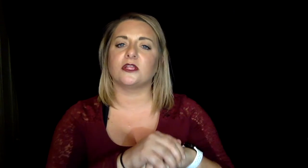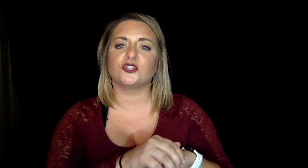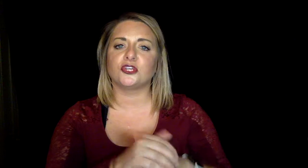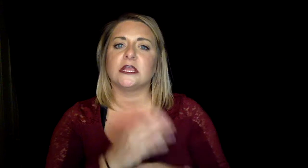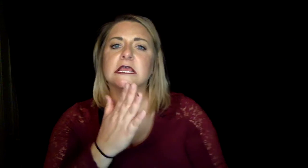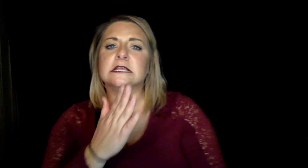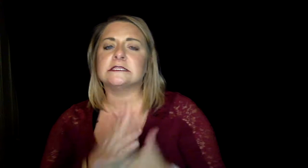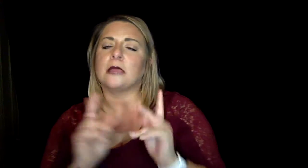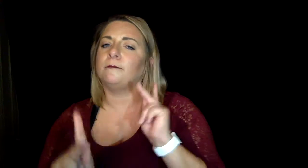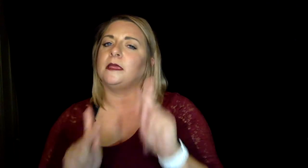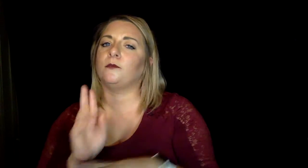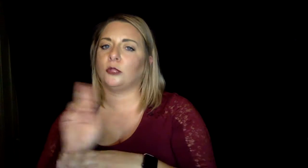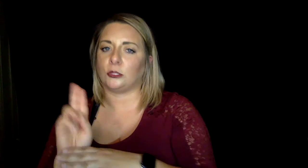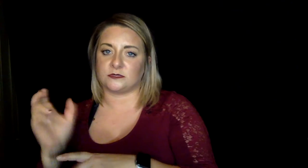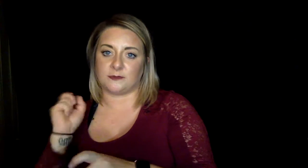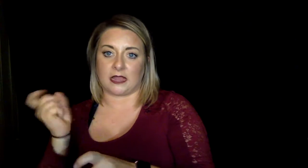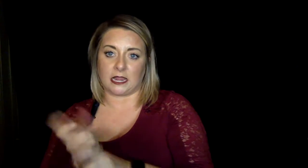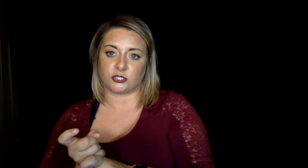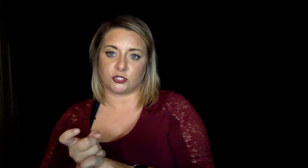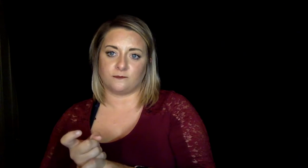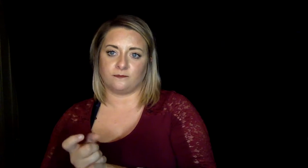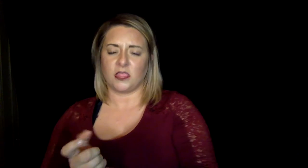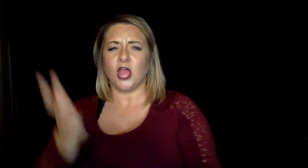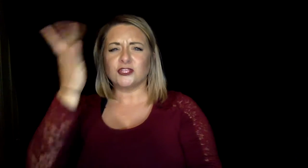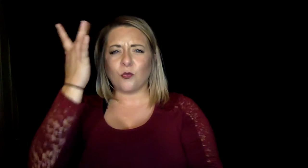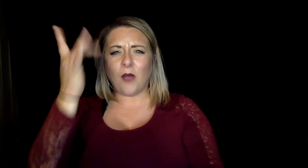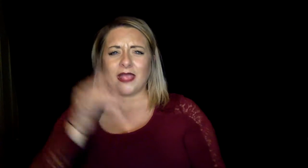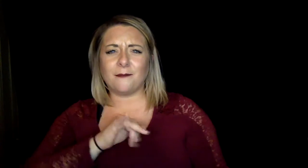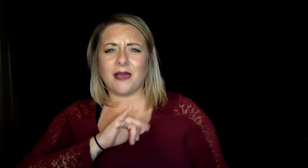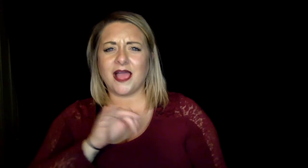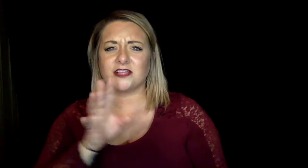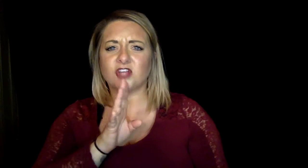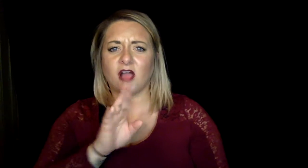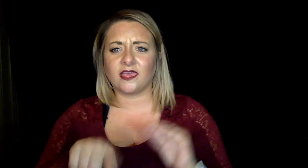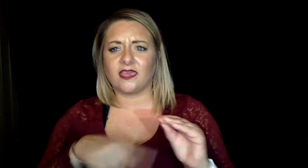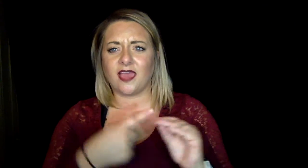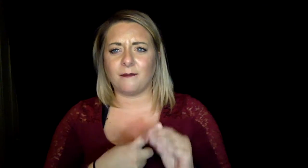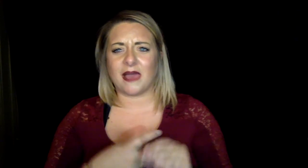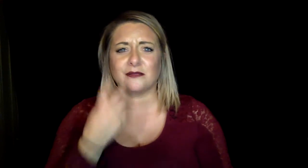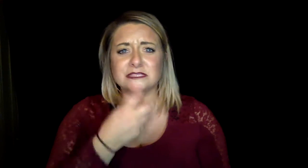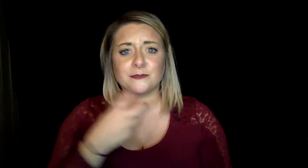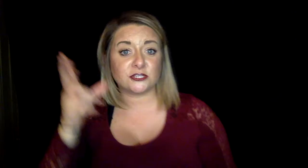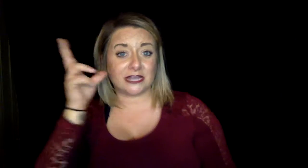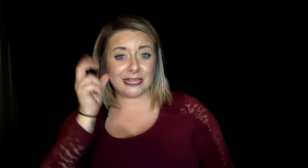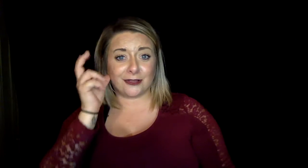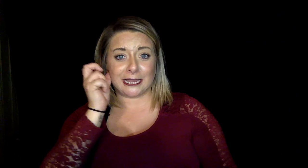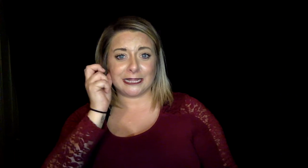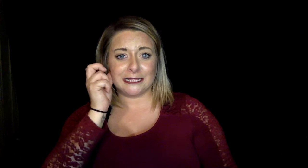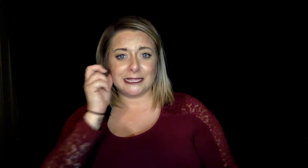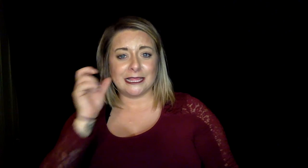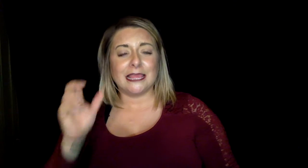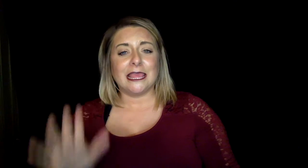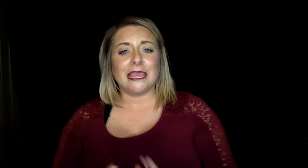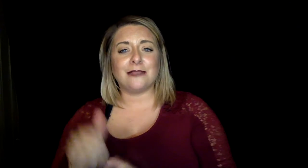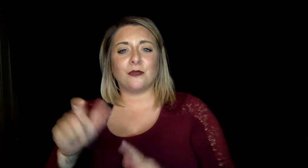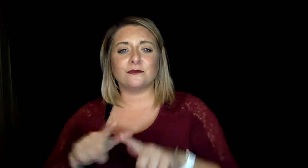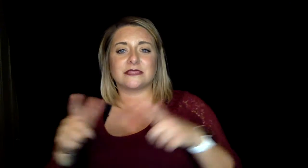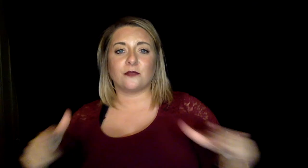English. Some people use Spanish. So why am I talking about speech and hearing? In most